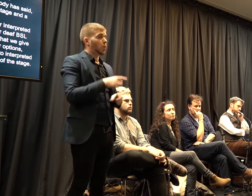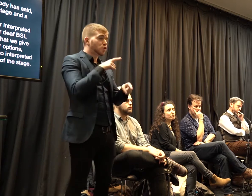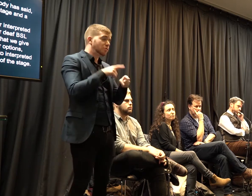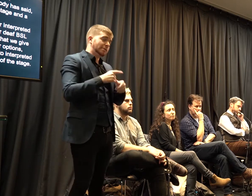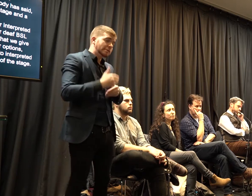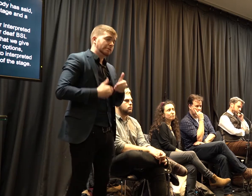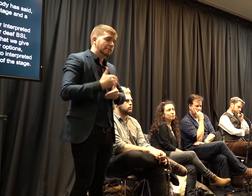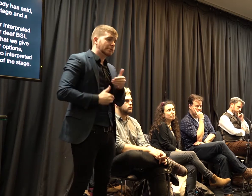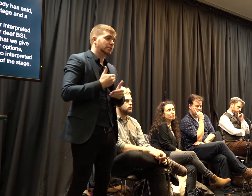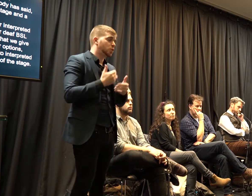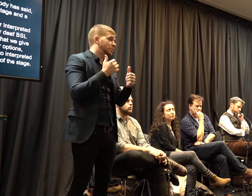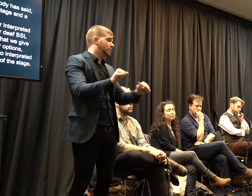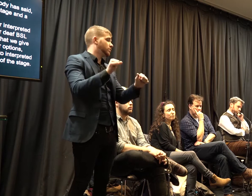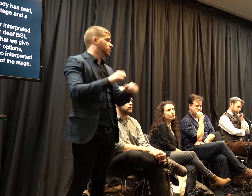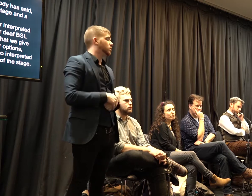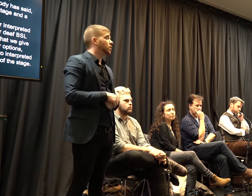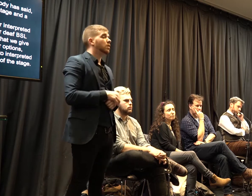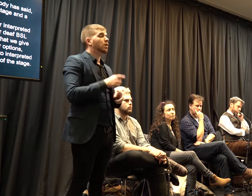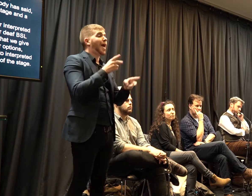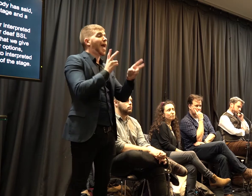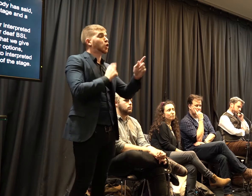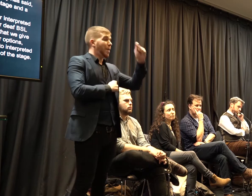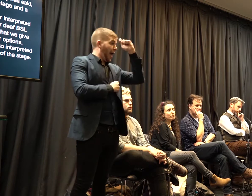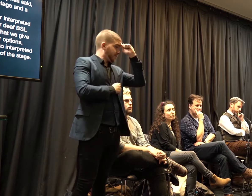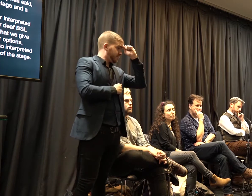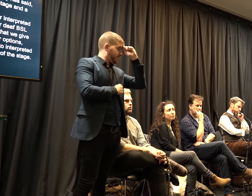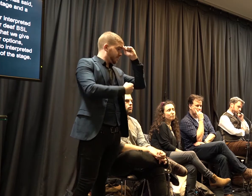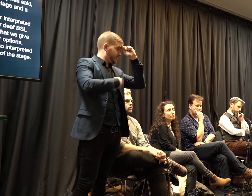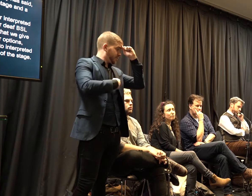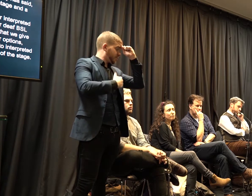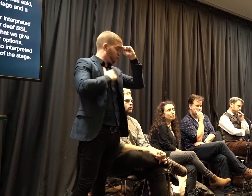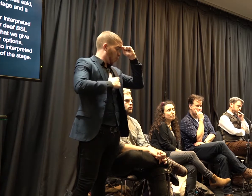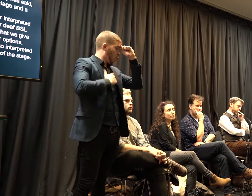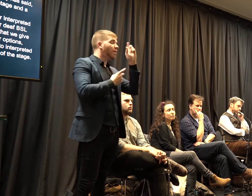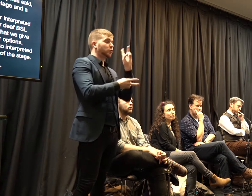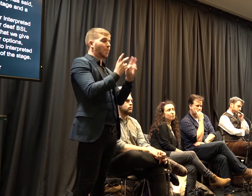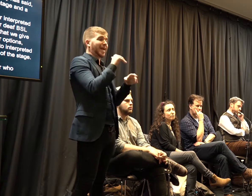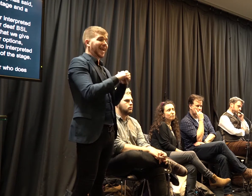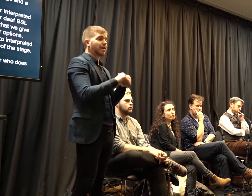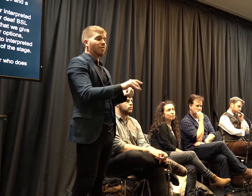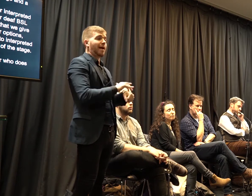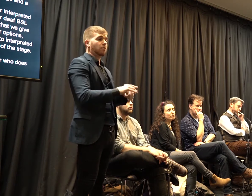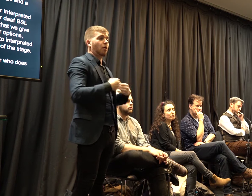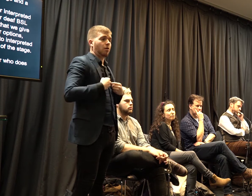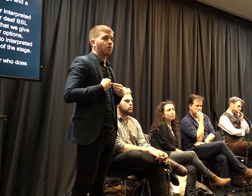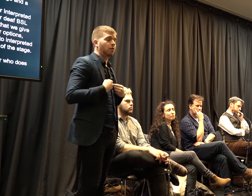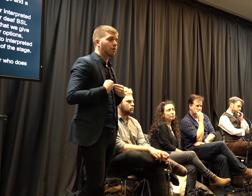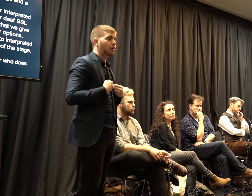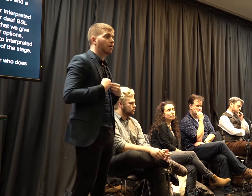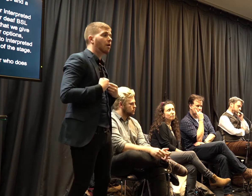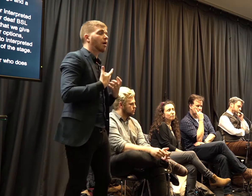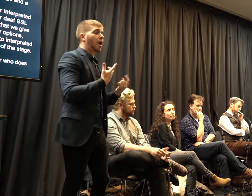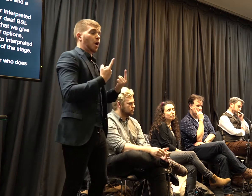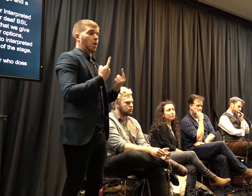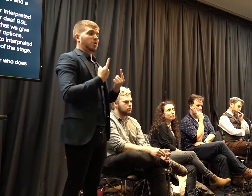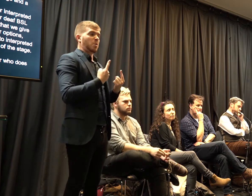trying. With my interpreter hat on, as an interpreter who does work in theatre on occasion, I have my own